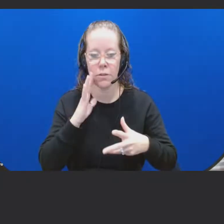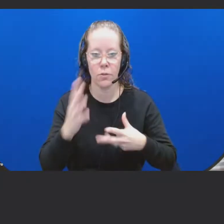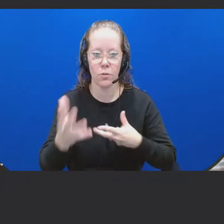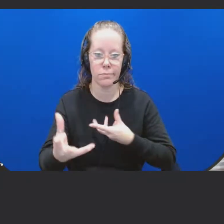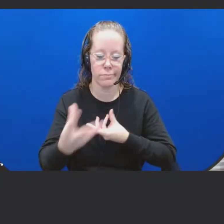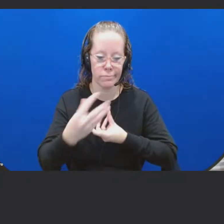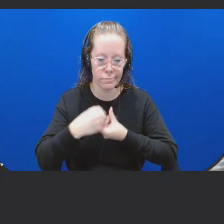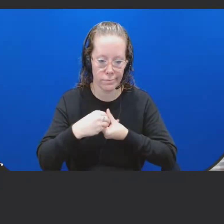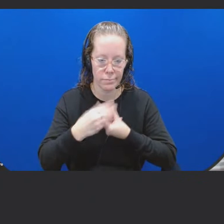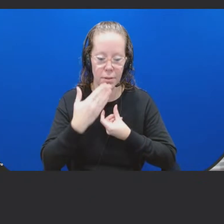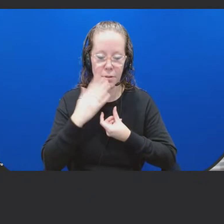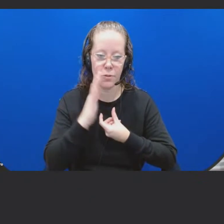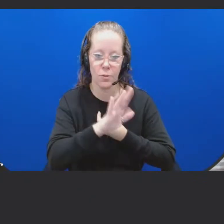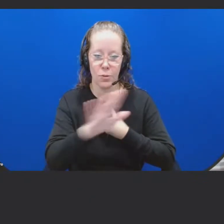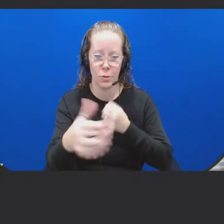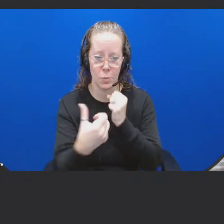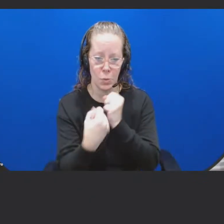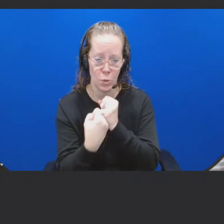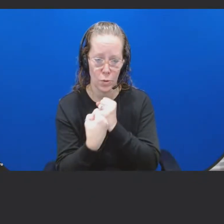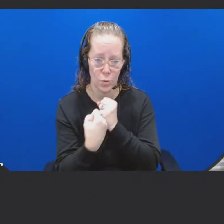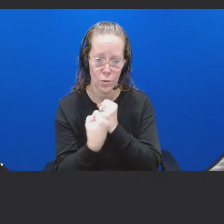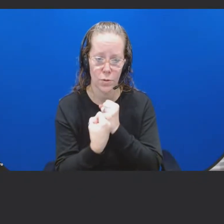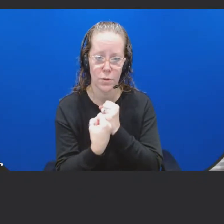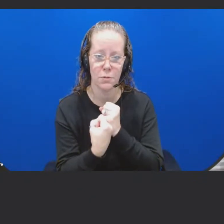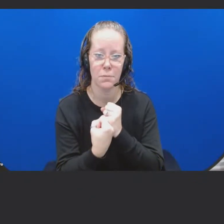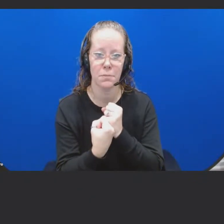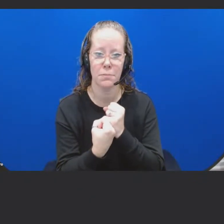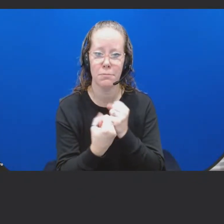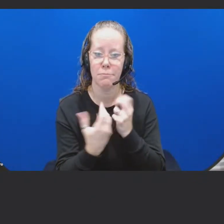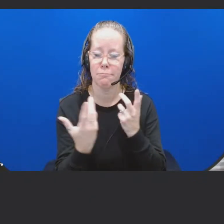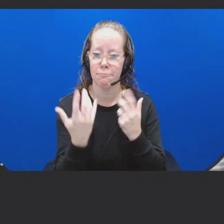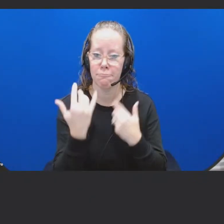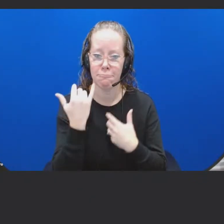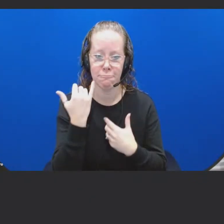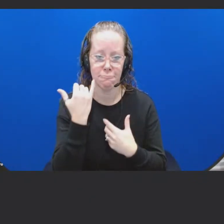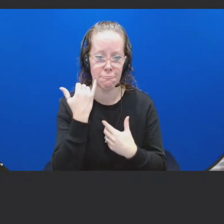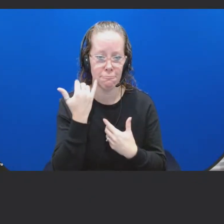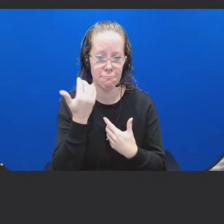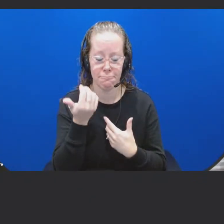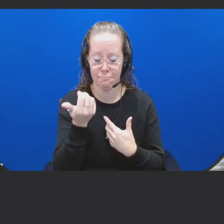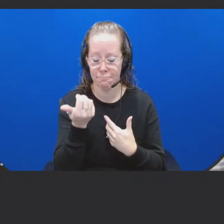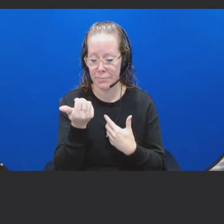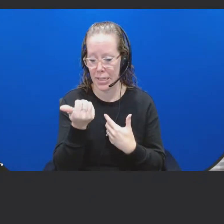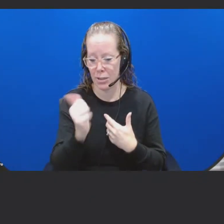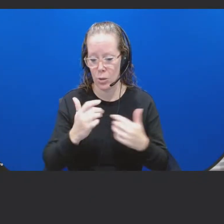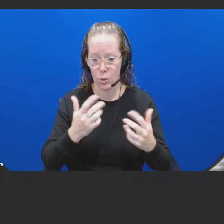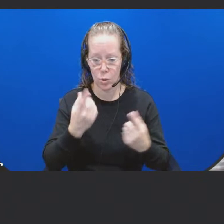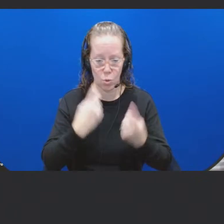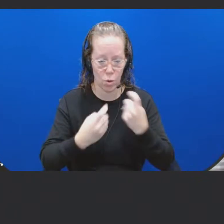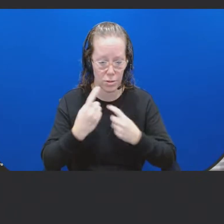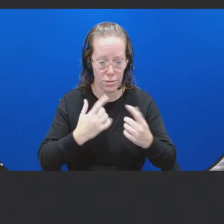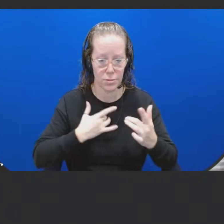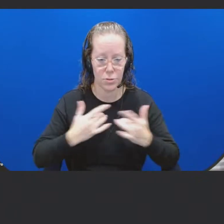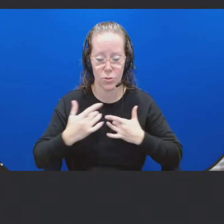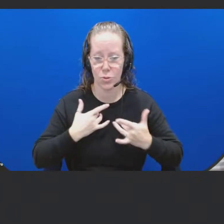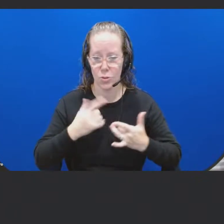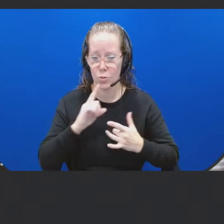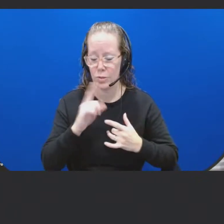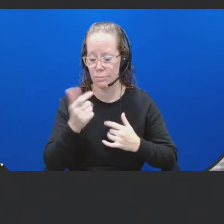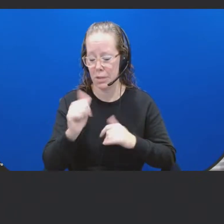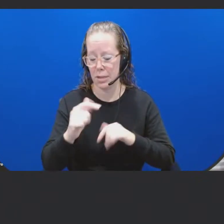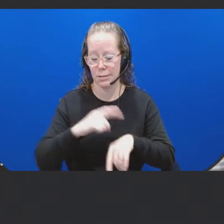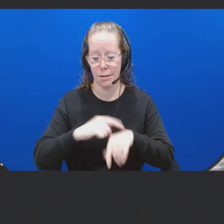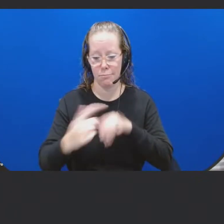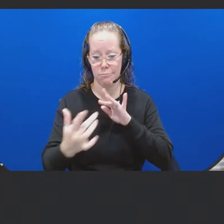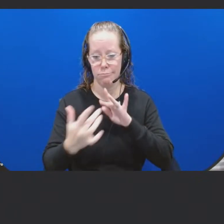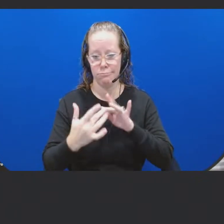support. And if you have any questions or concerns, please, my door is open. I'm happy